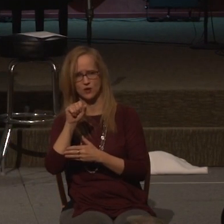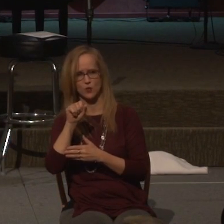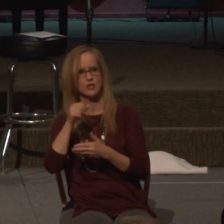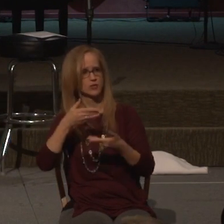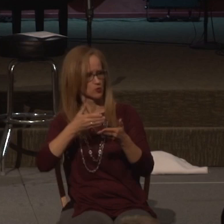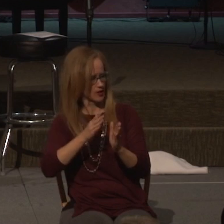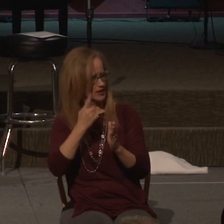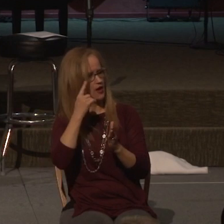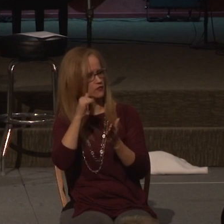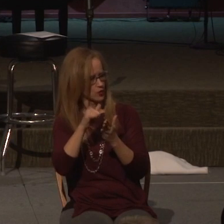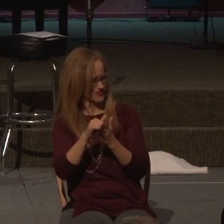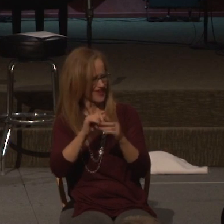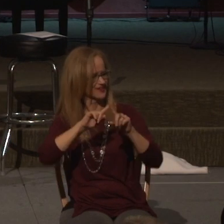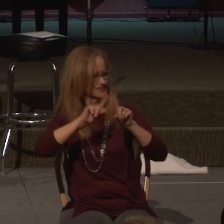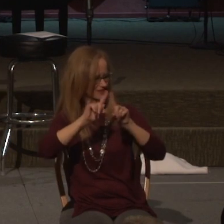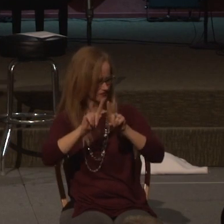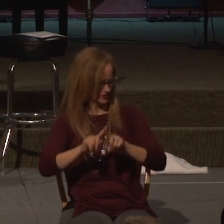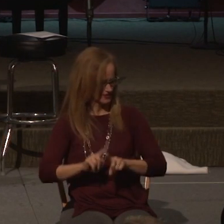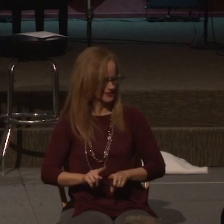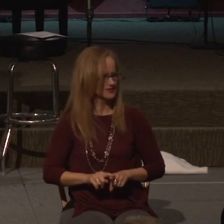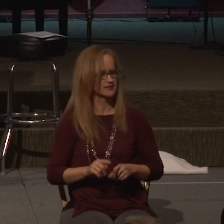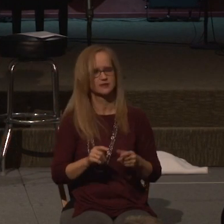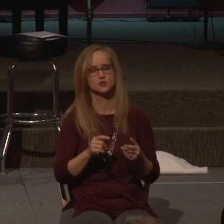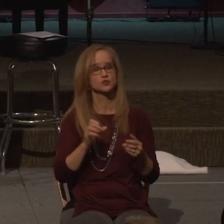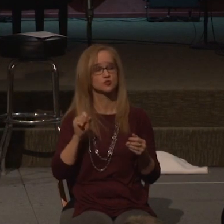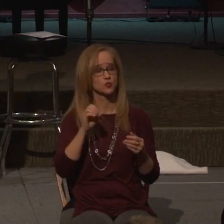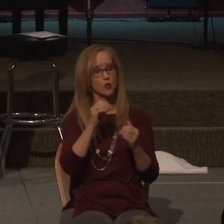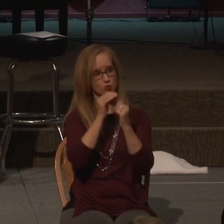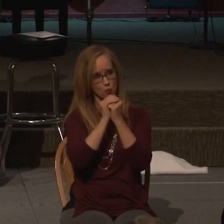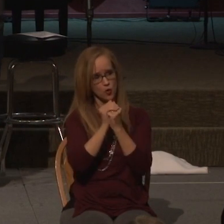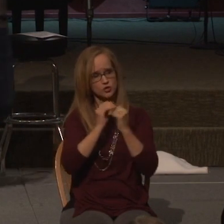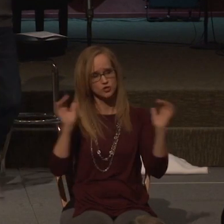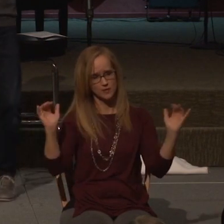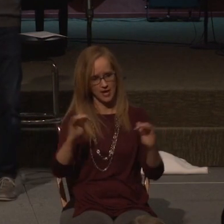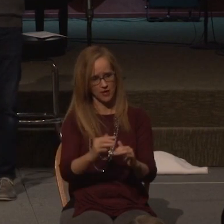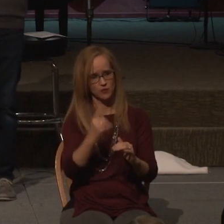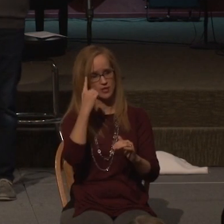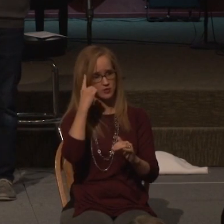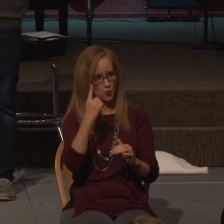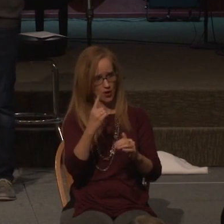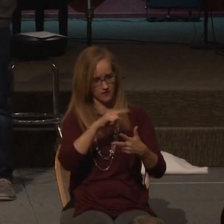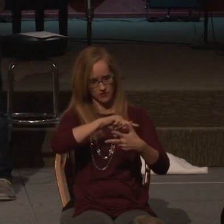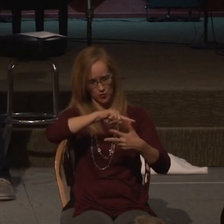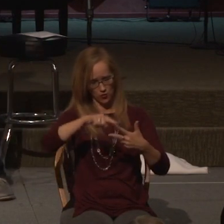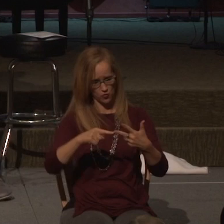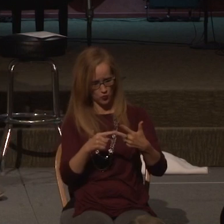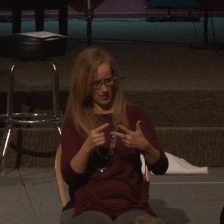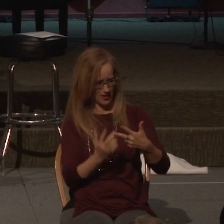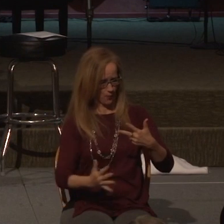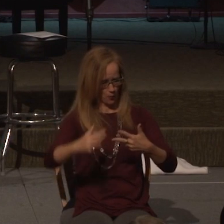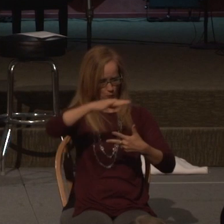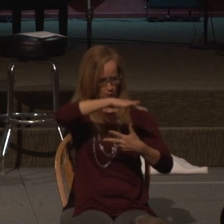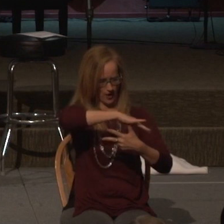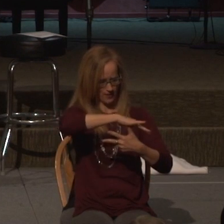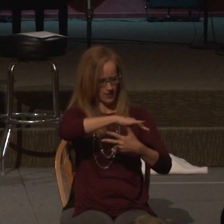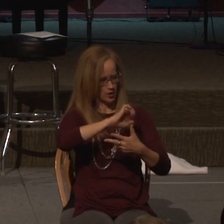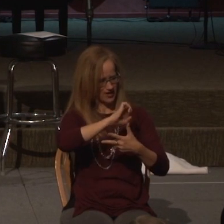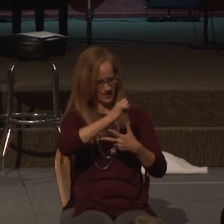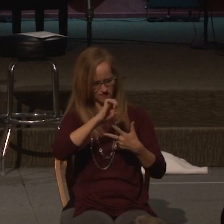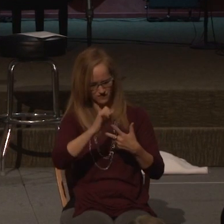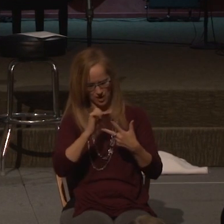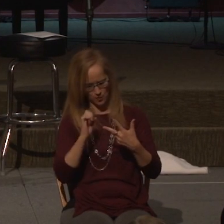for that in a simple way. And so the worship gathering is one of our three primary environments that we believe will